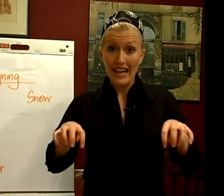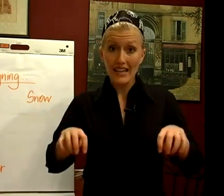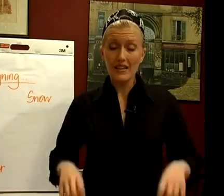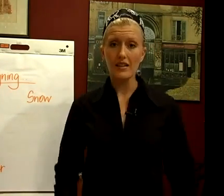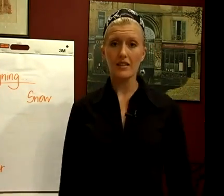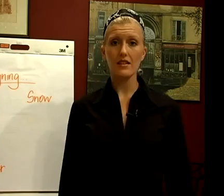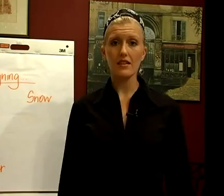rain,